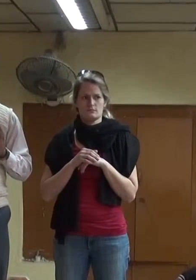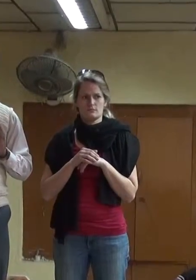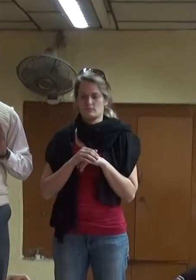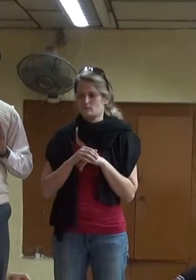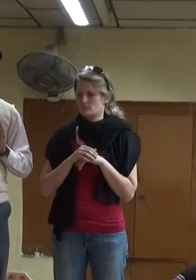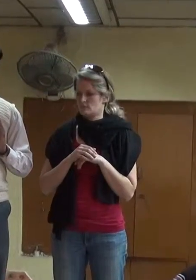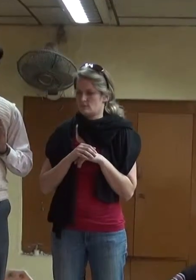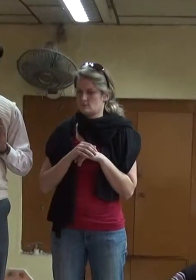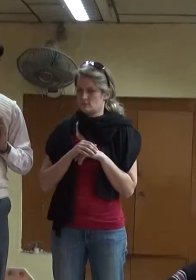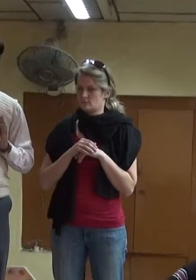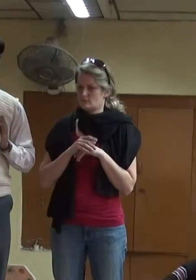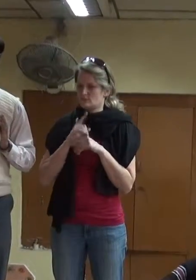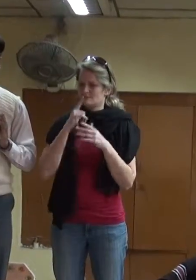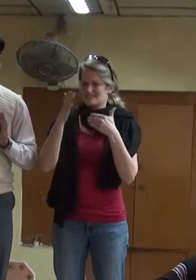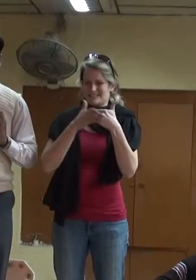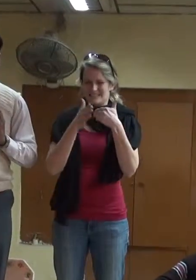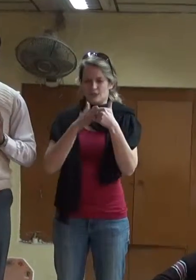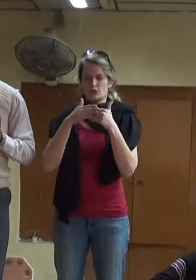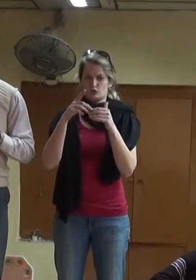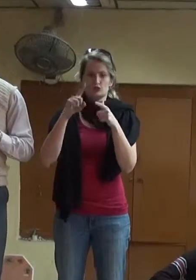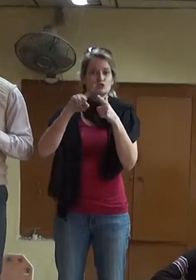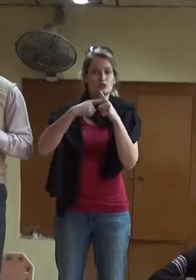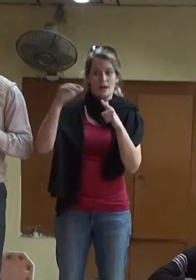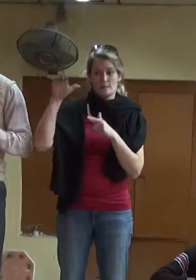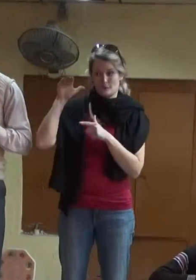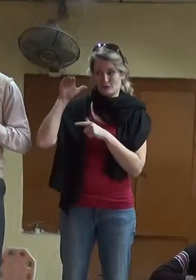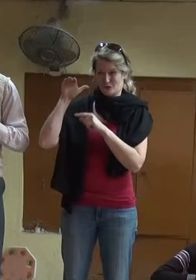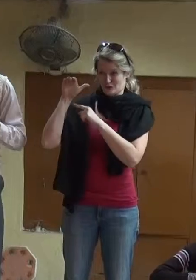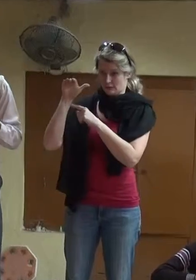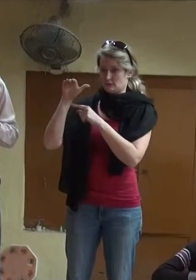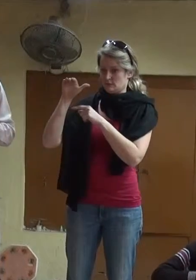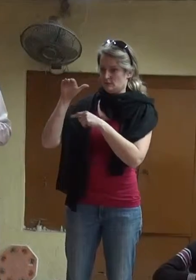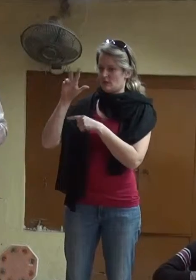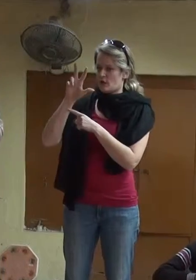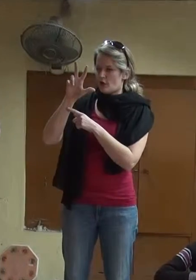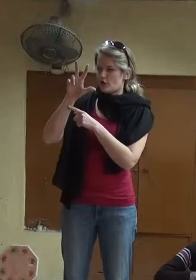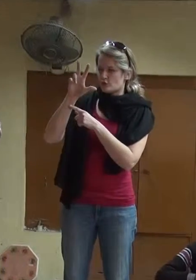Makrana is near Jaipur, 350 km far from Agra.